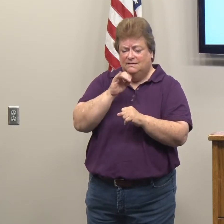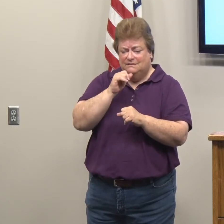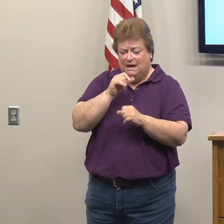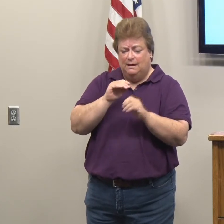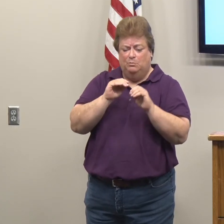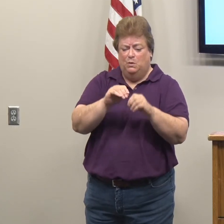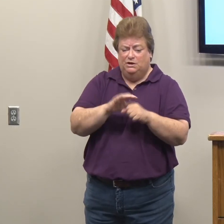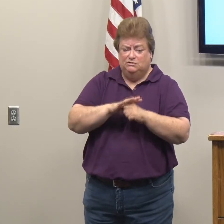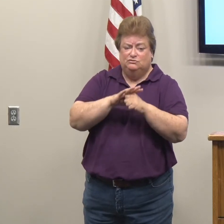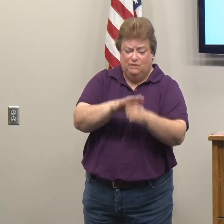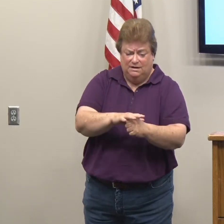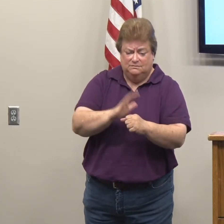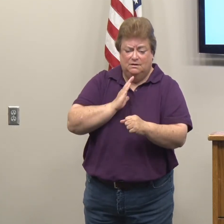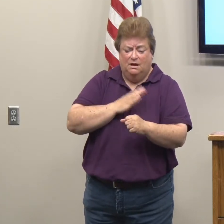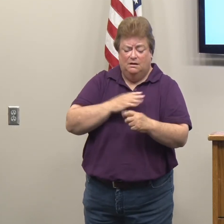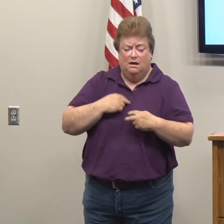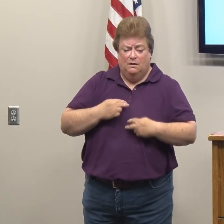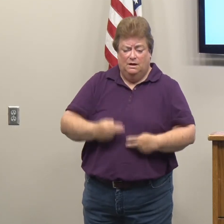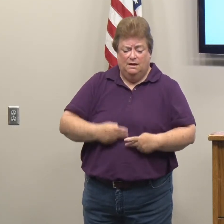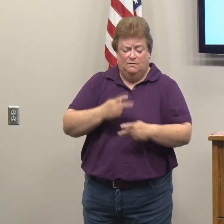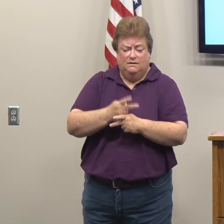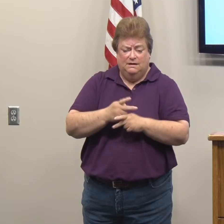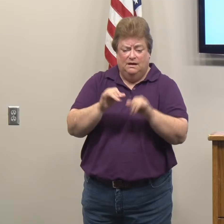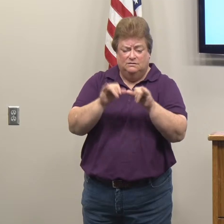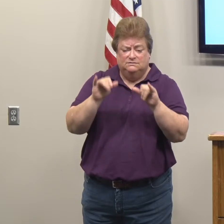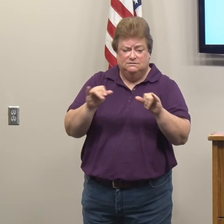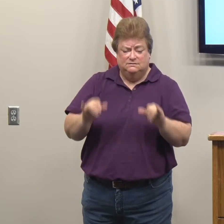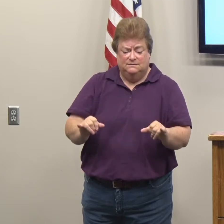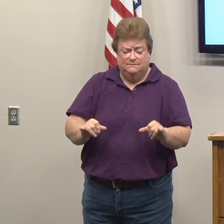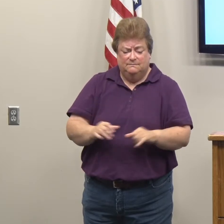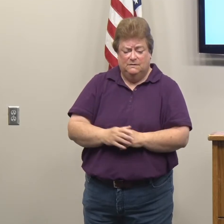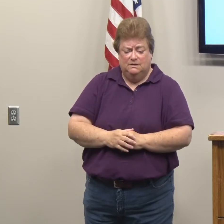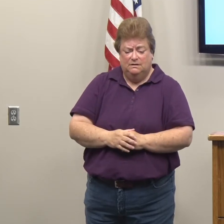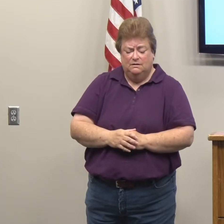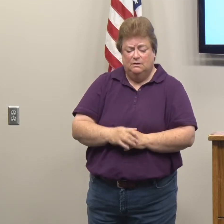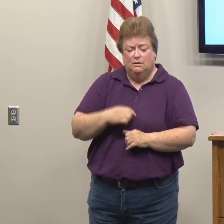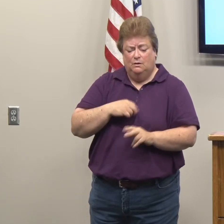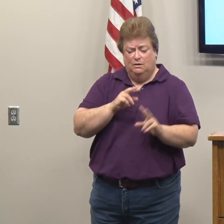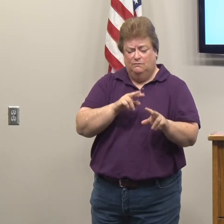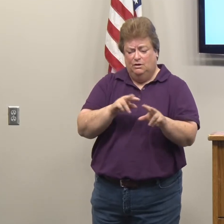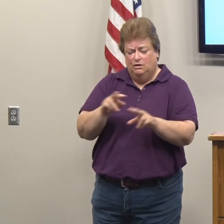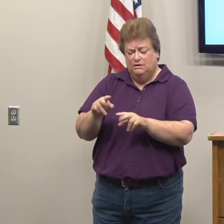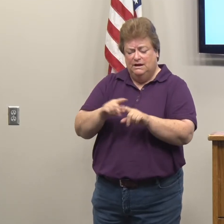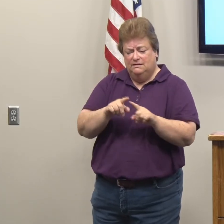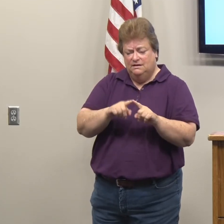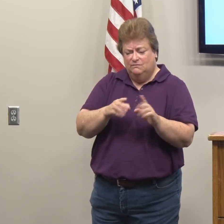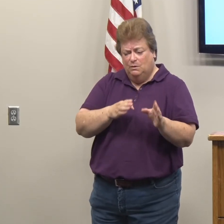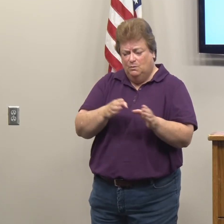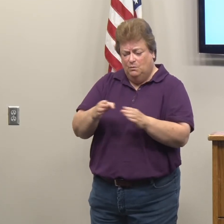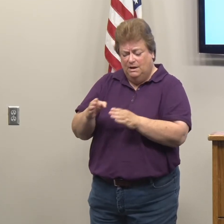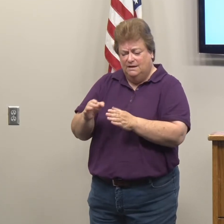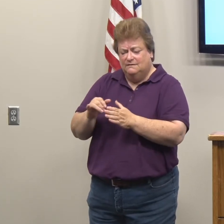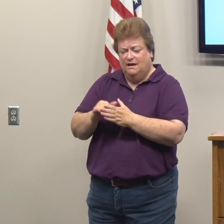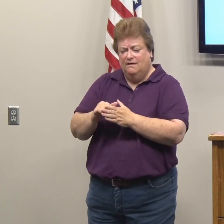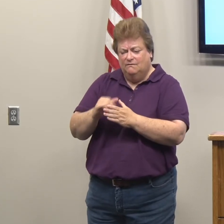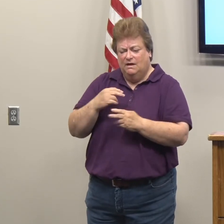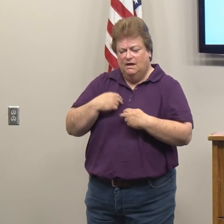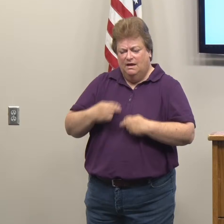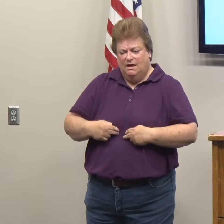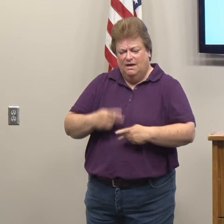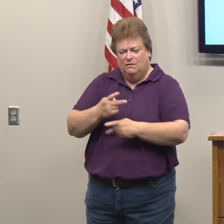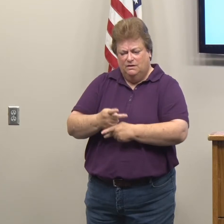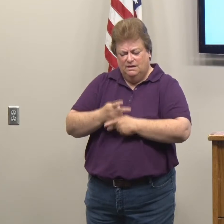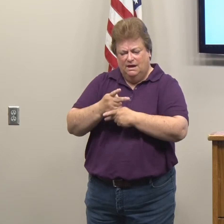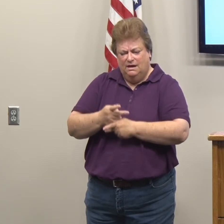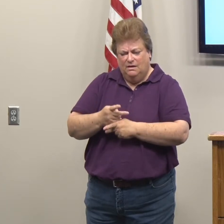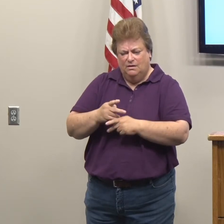healthcare system. After considering various measures of healthcare system capacity, we have